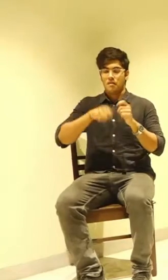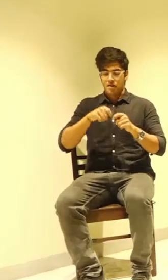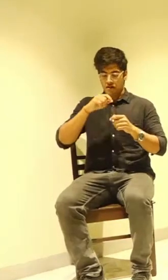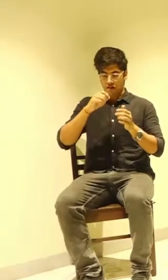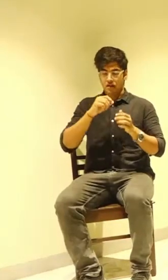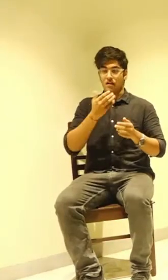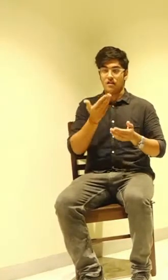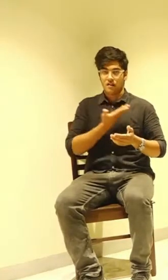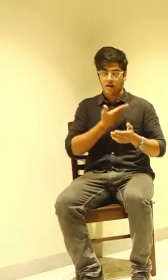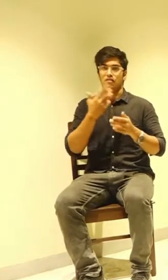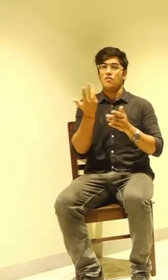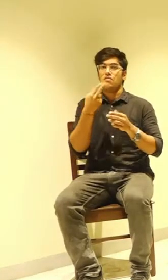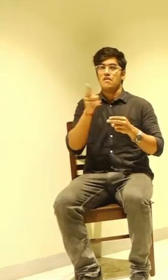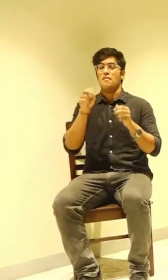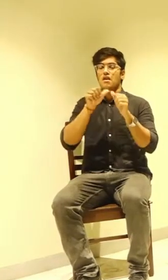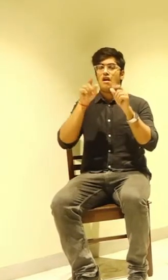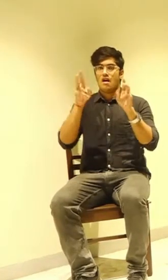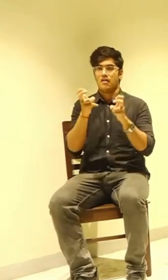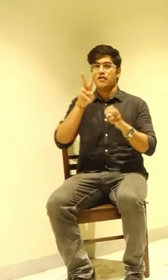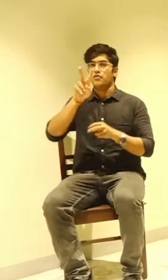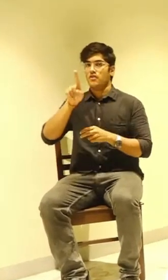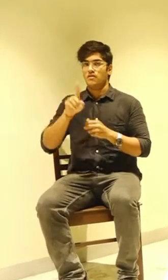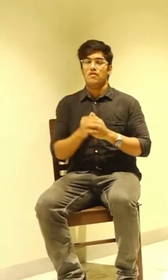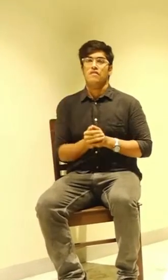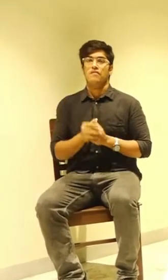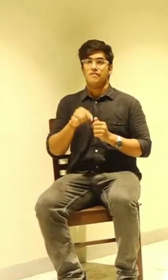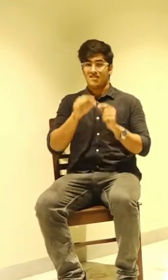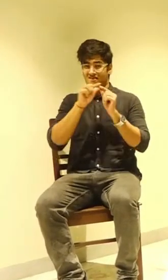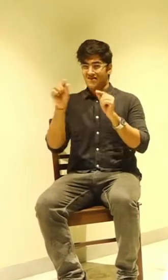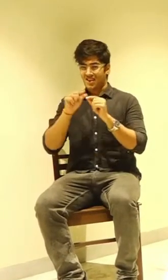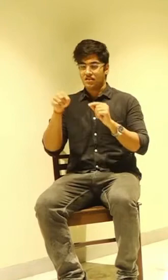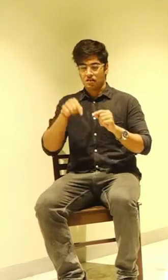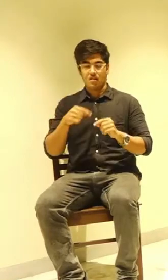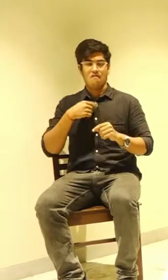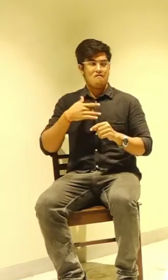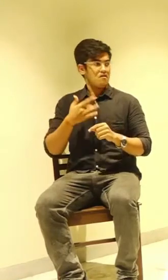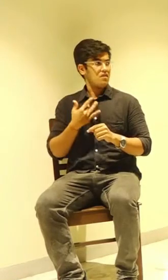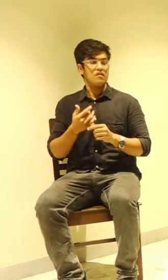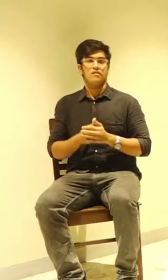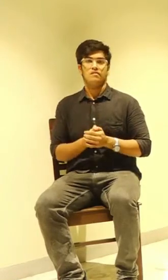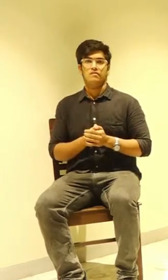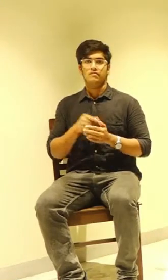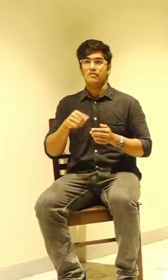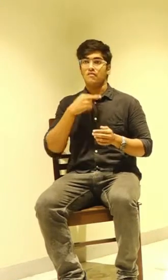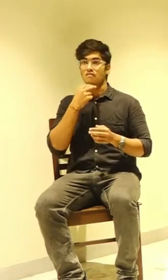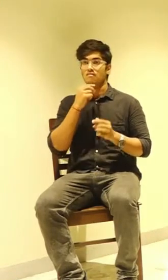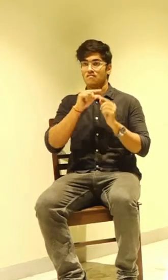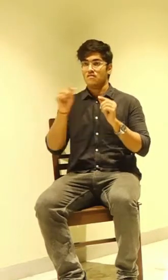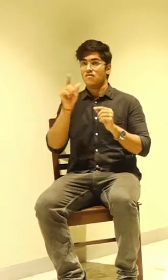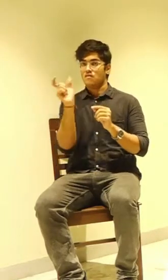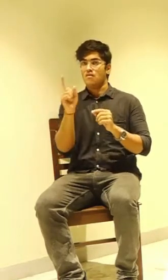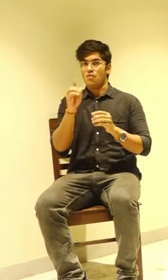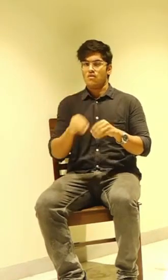21. The phrasing of this is relevant, and I think it's good to say the phrasing out loud and hear it once